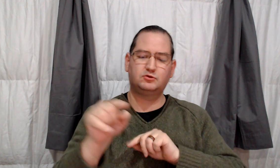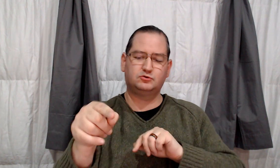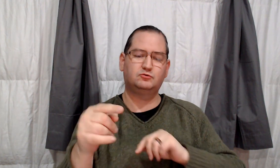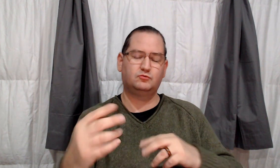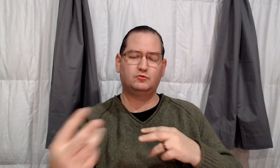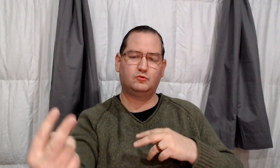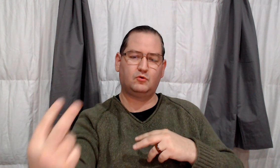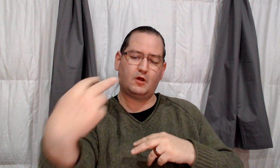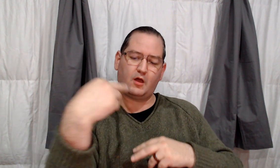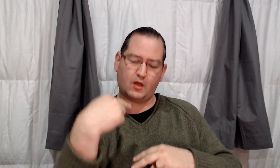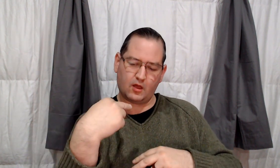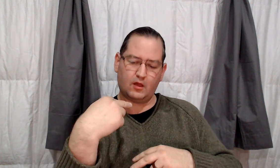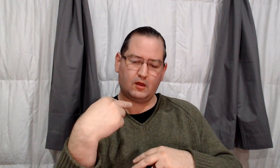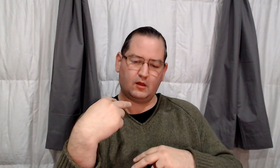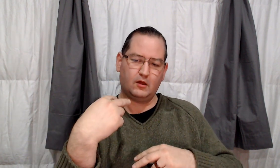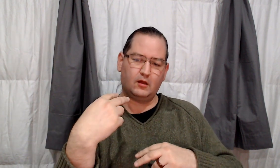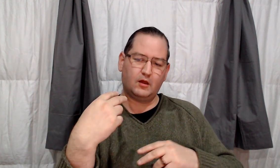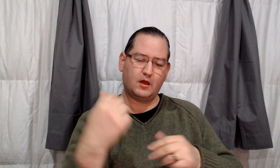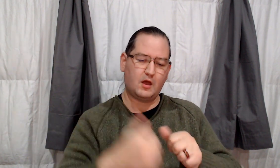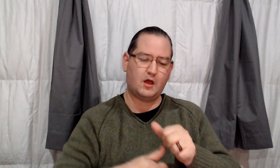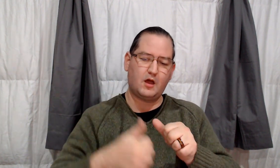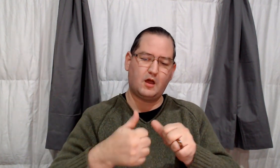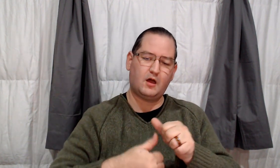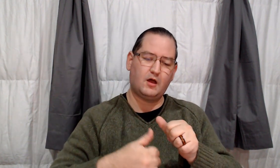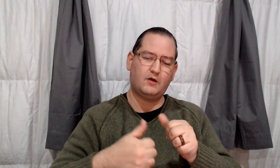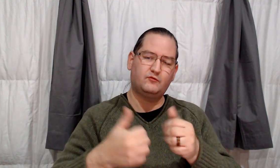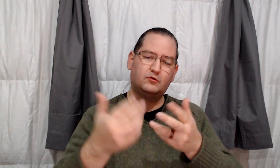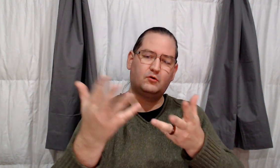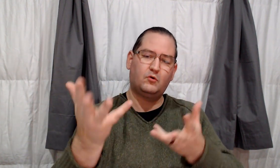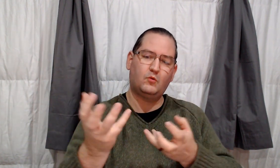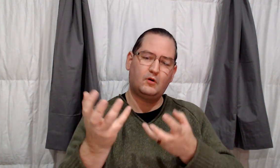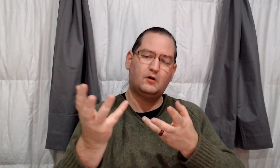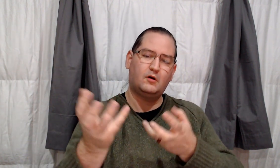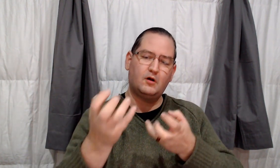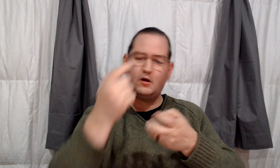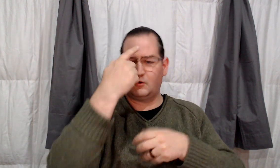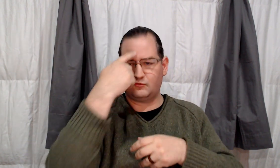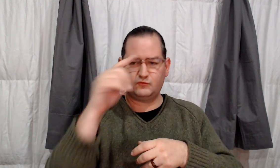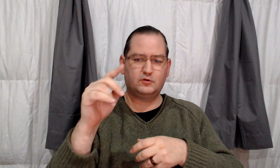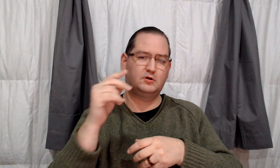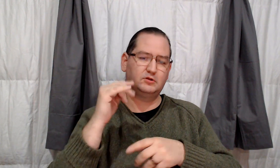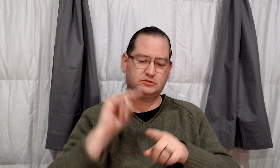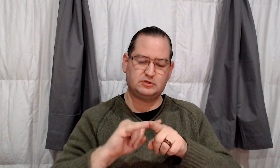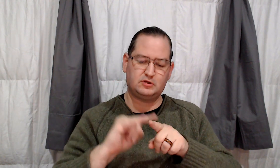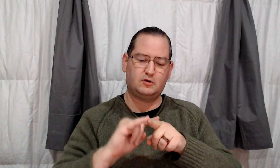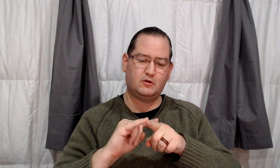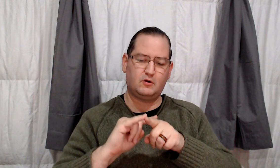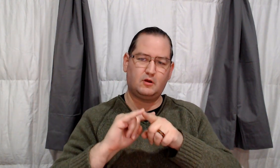every ounce of desire for a cigarette's gone from your body and your mind. You are a non-smoker.